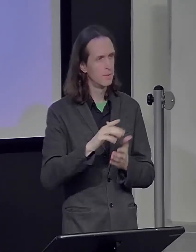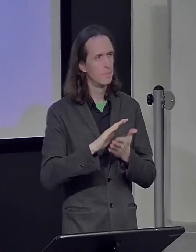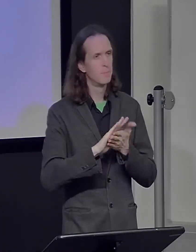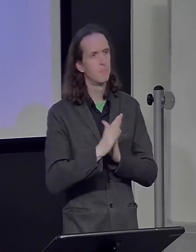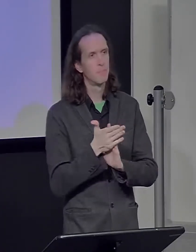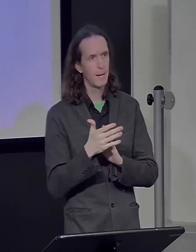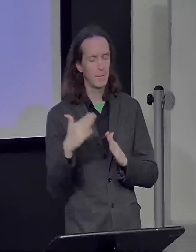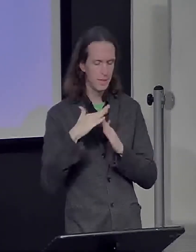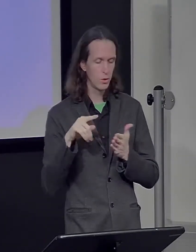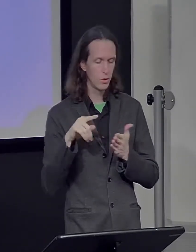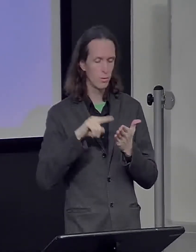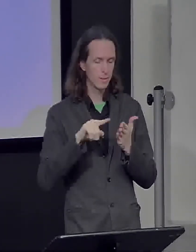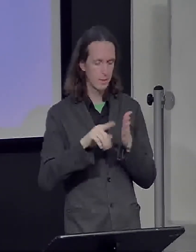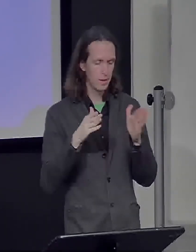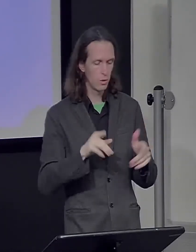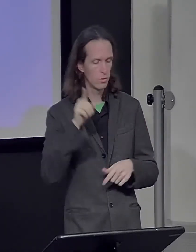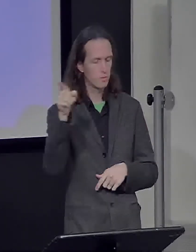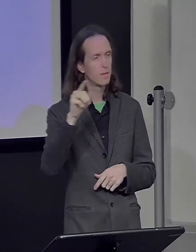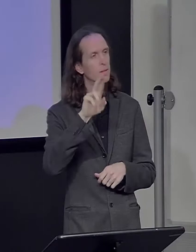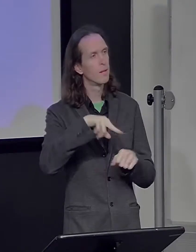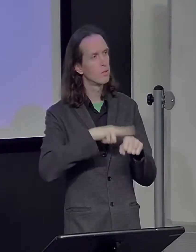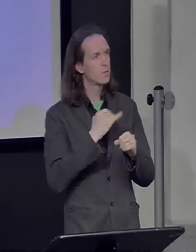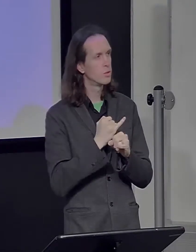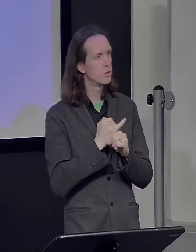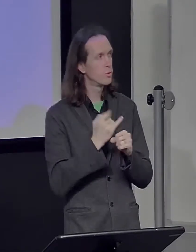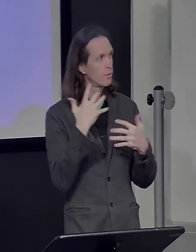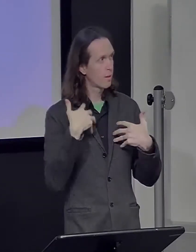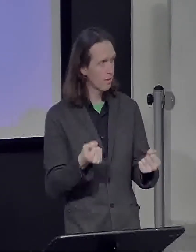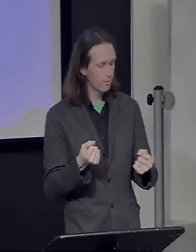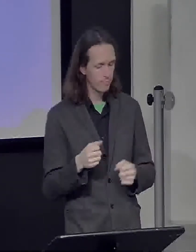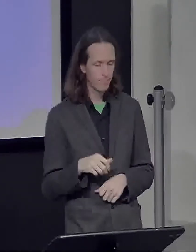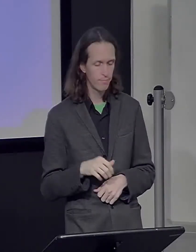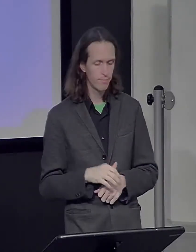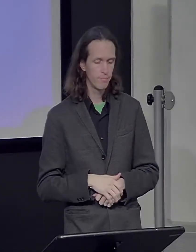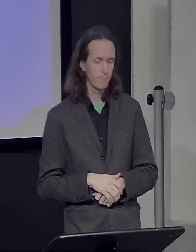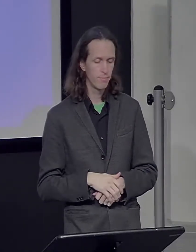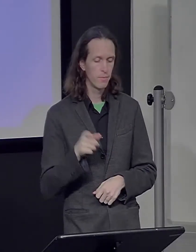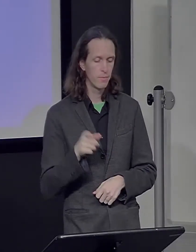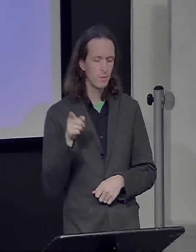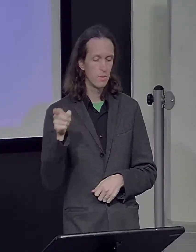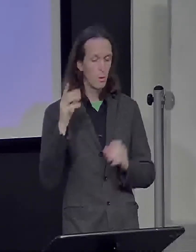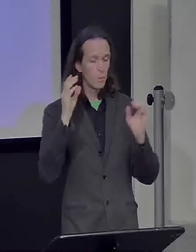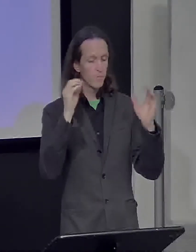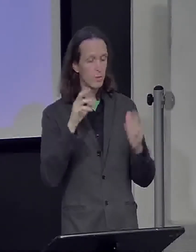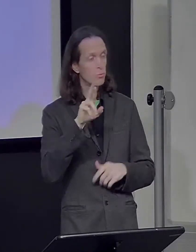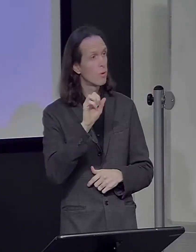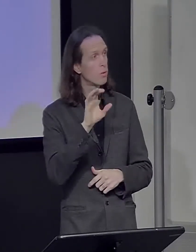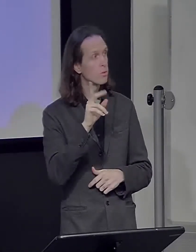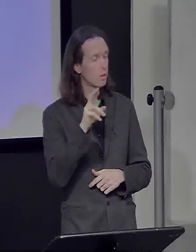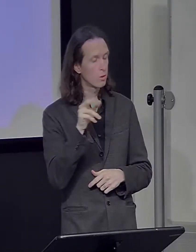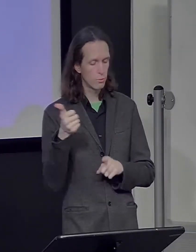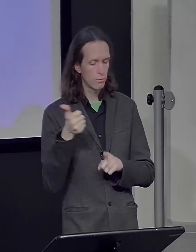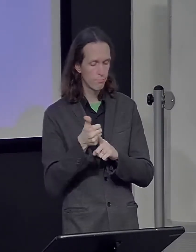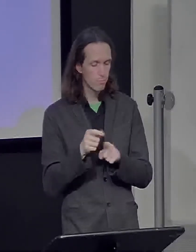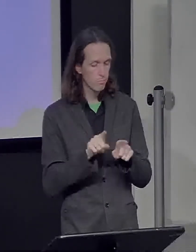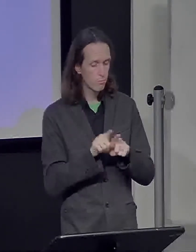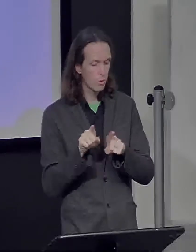He moved to the United States as senior investigator at the National Institute of Mental Health.